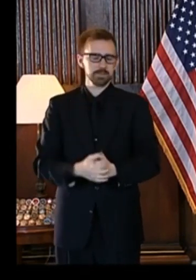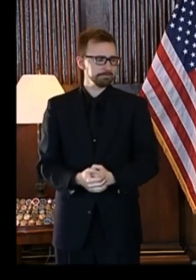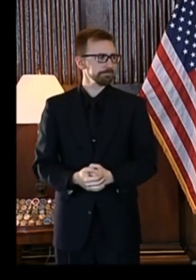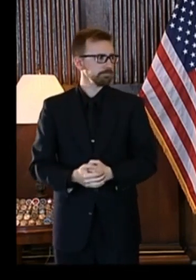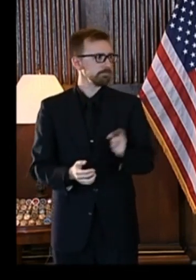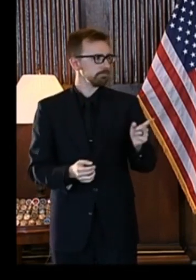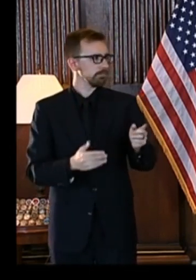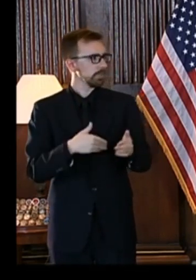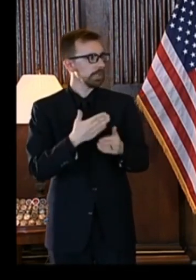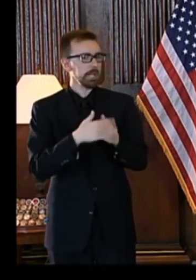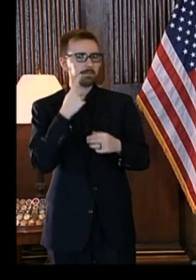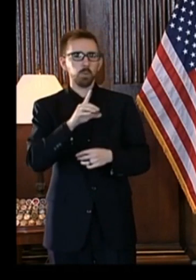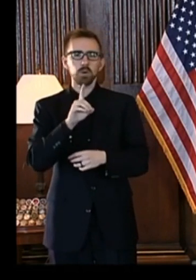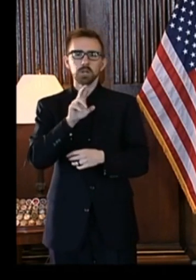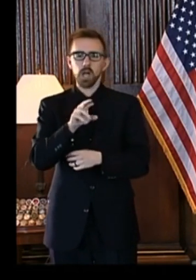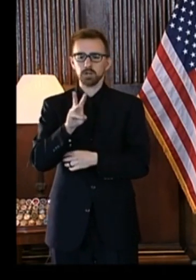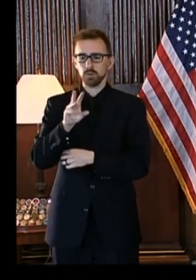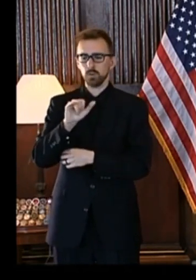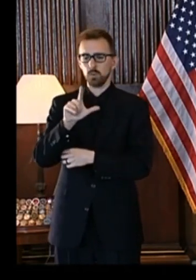question is for Dr. Williams.